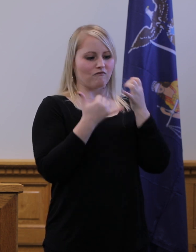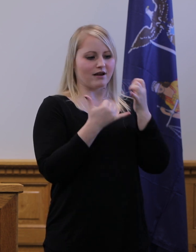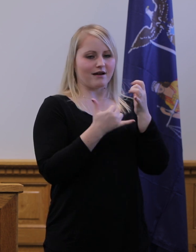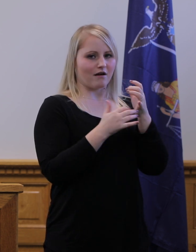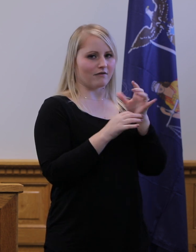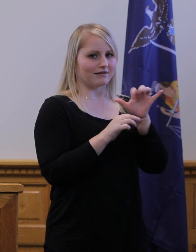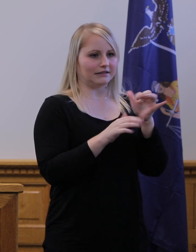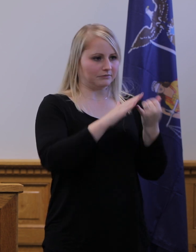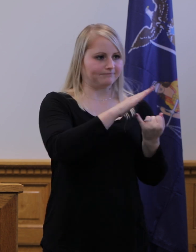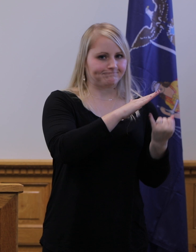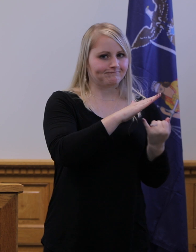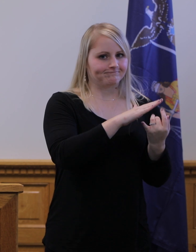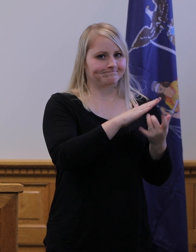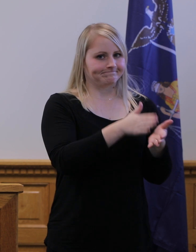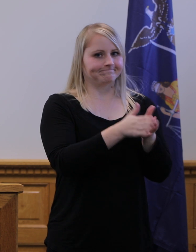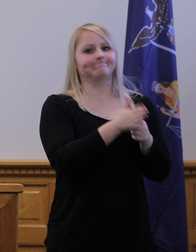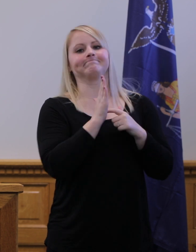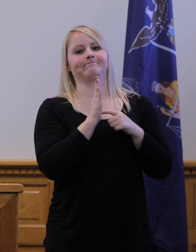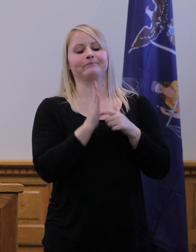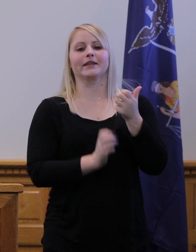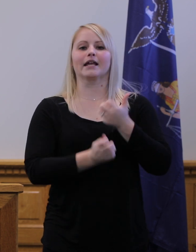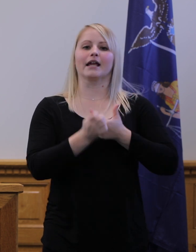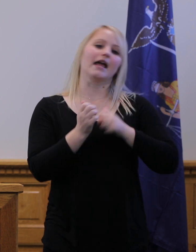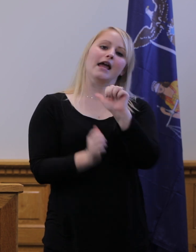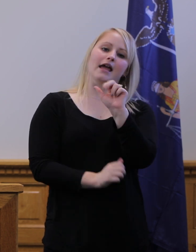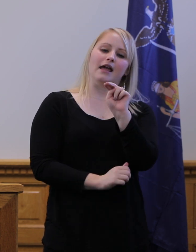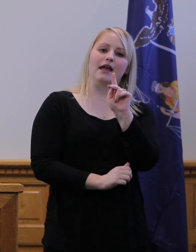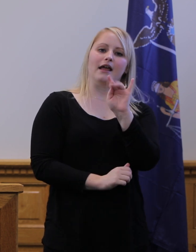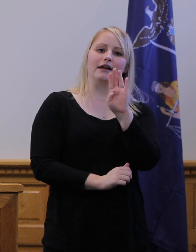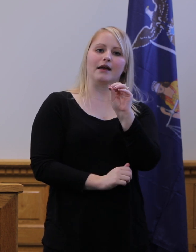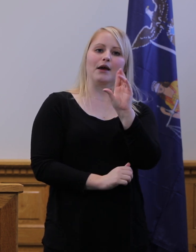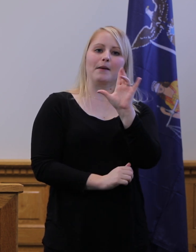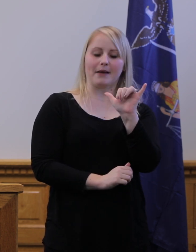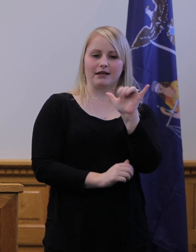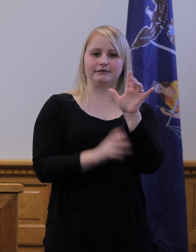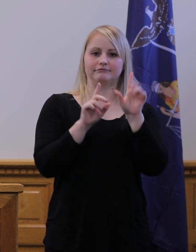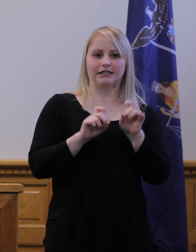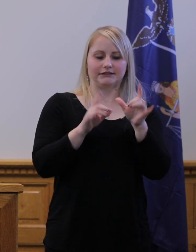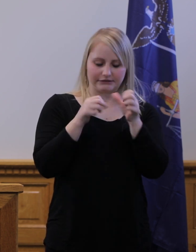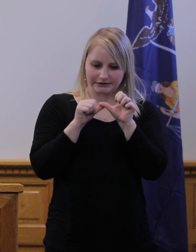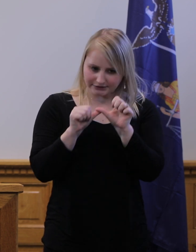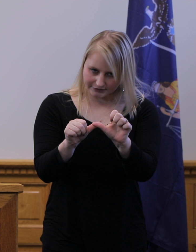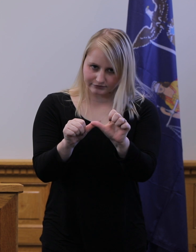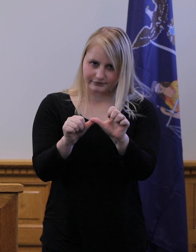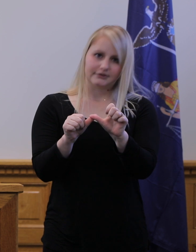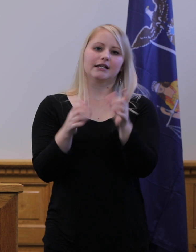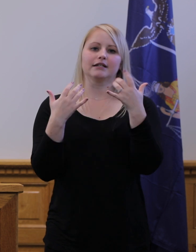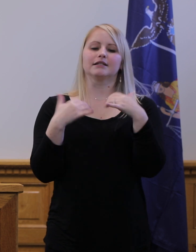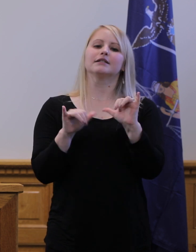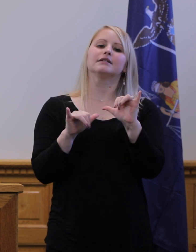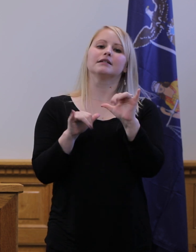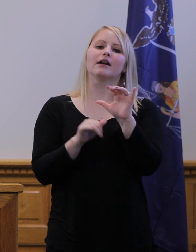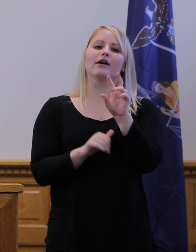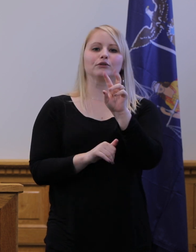or quarantine. Antibody testing continues, and our rate of infection remains steady at 2.4%. We've